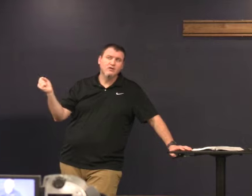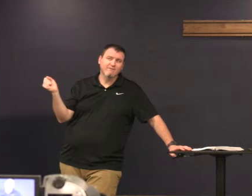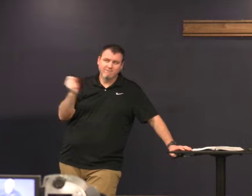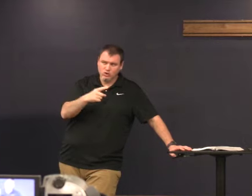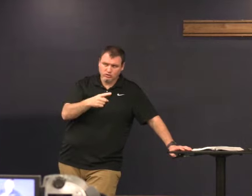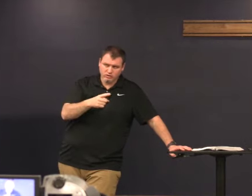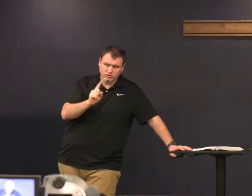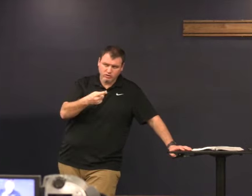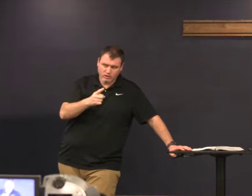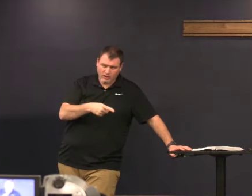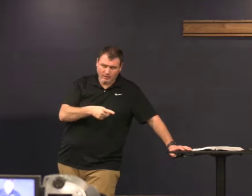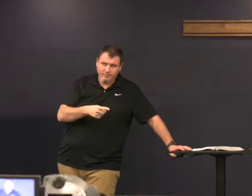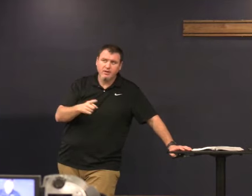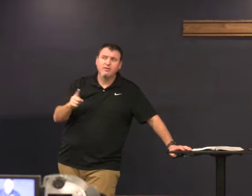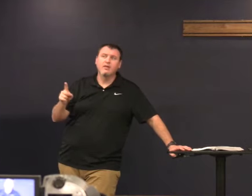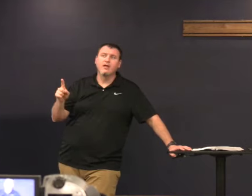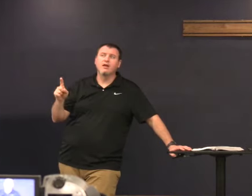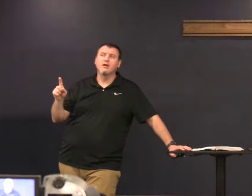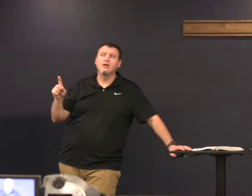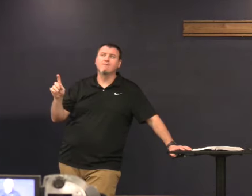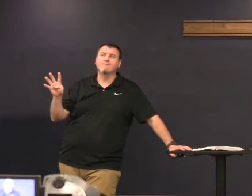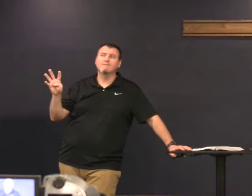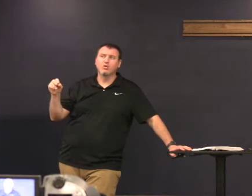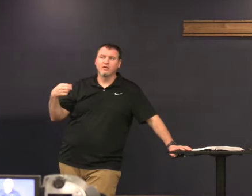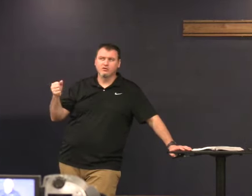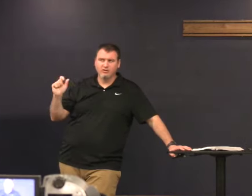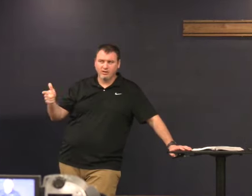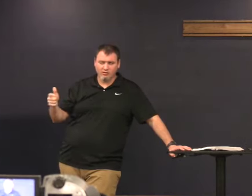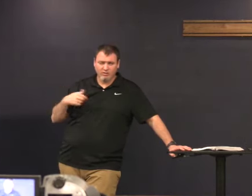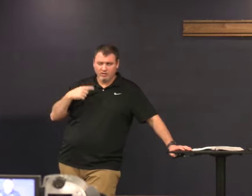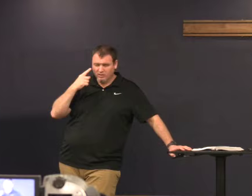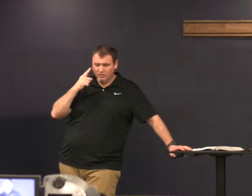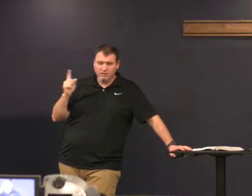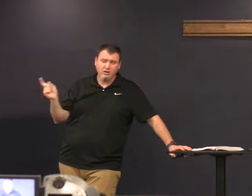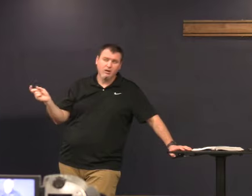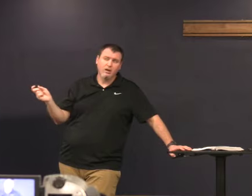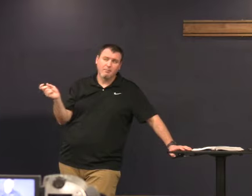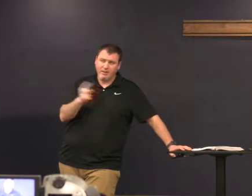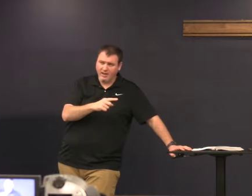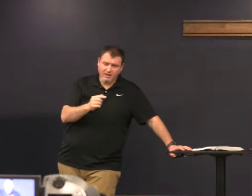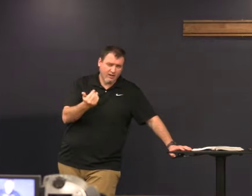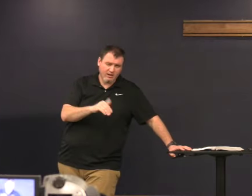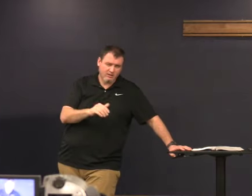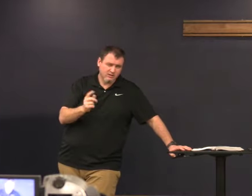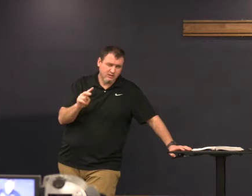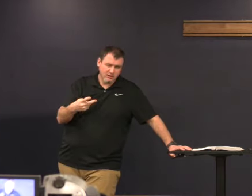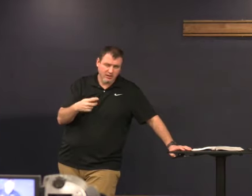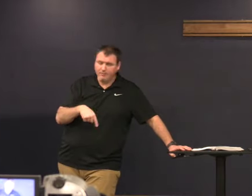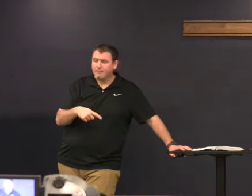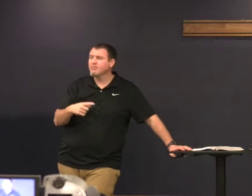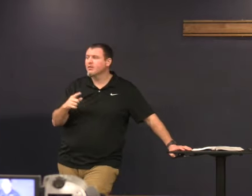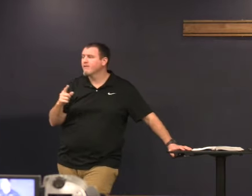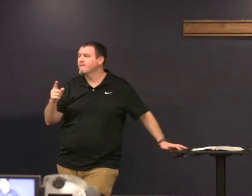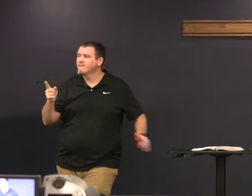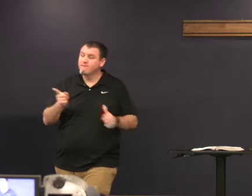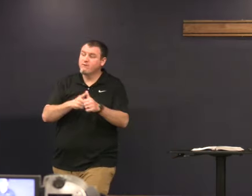150 to 200 years for the first time, and then 400 to come back again, second time.